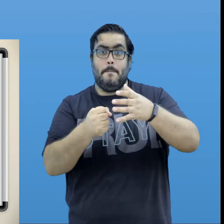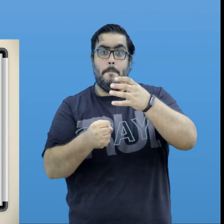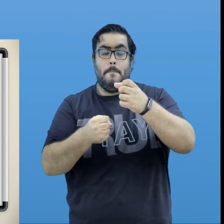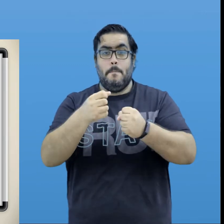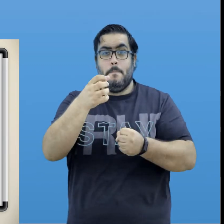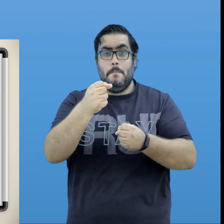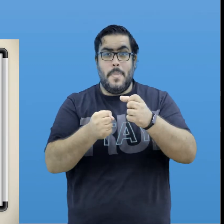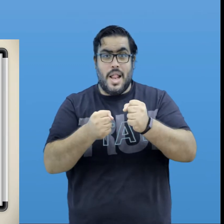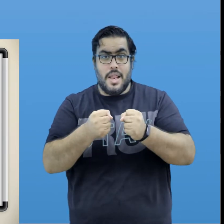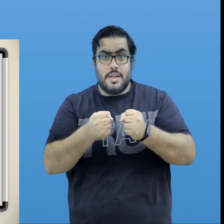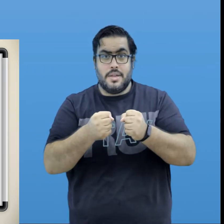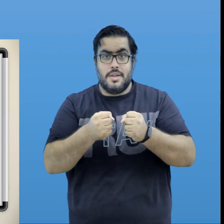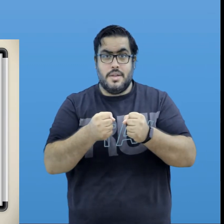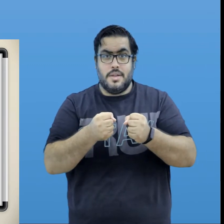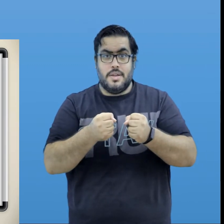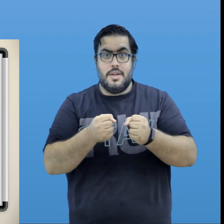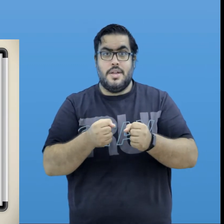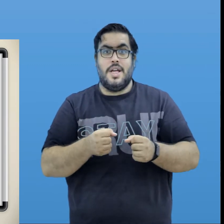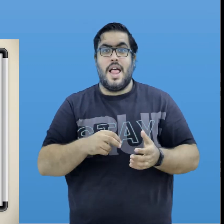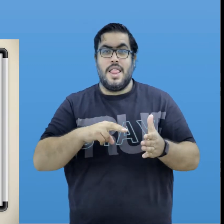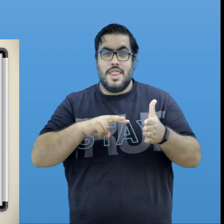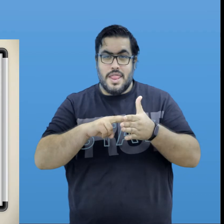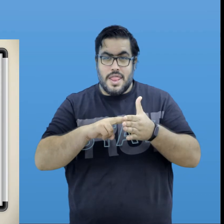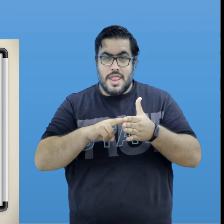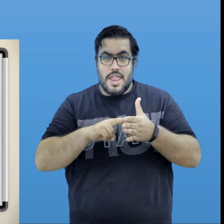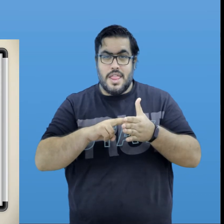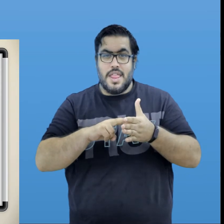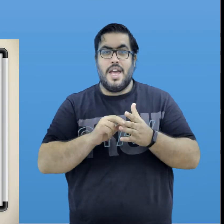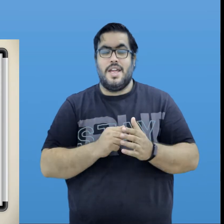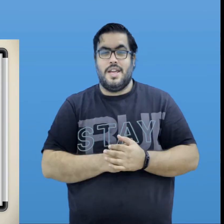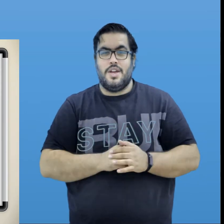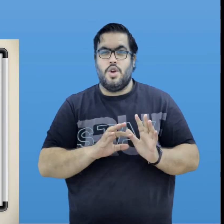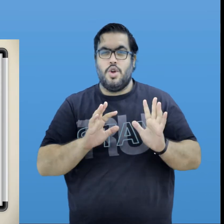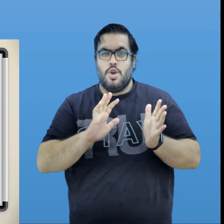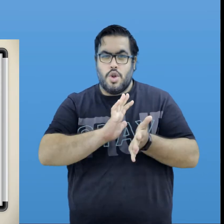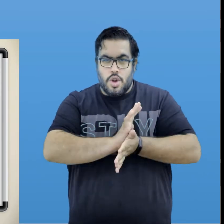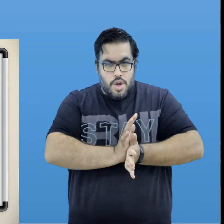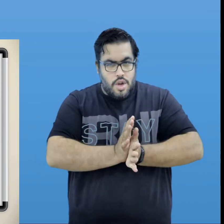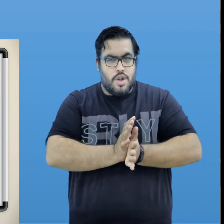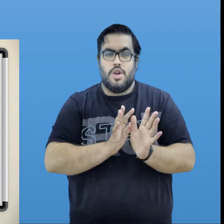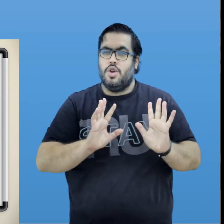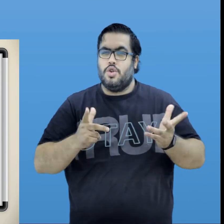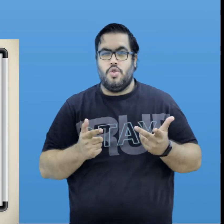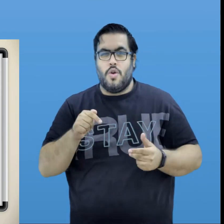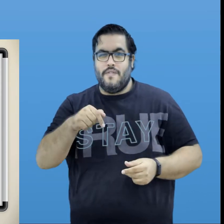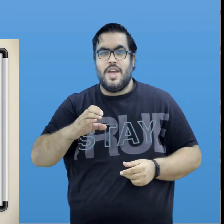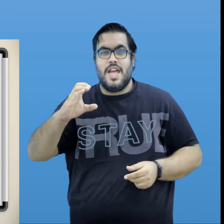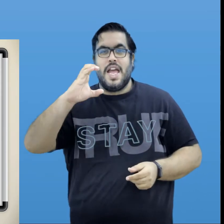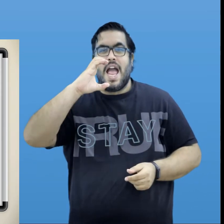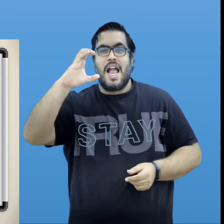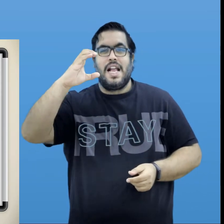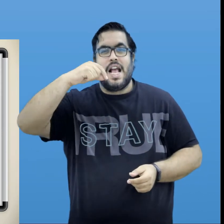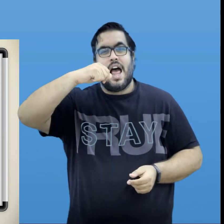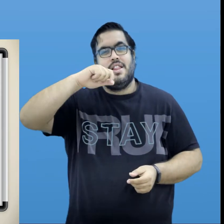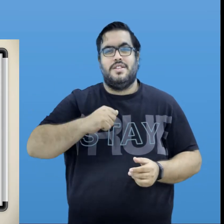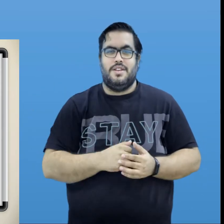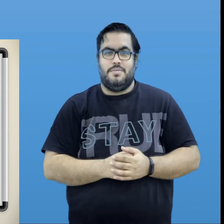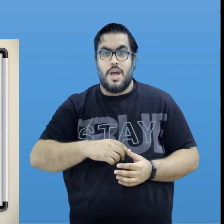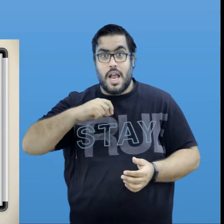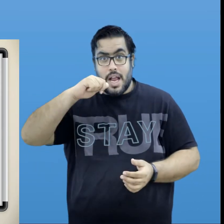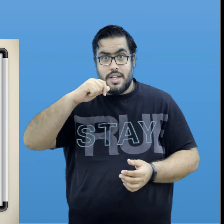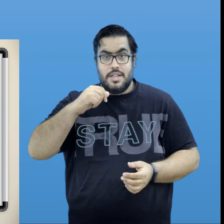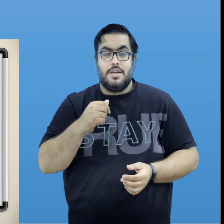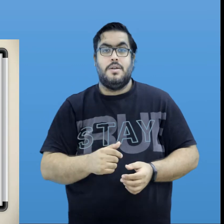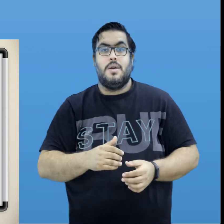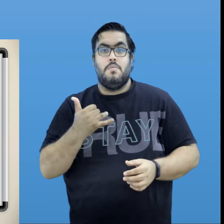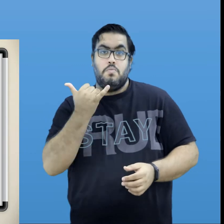teeth. Let's see what we can do to change this and paraphrase it into something else. Also, vitamins help keep